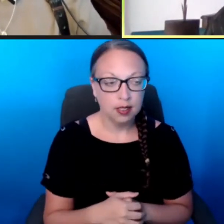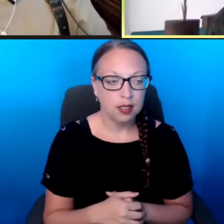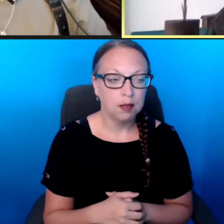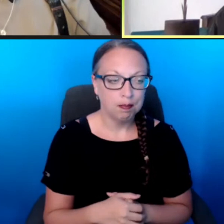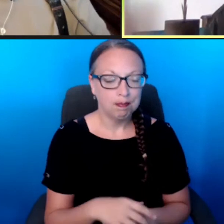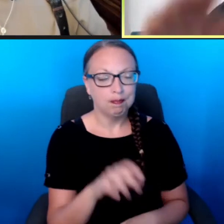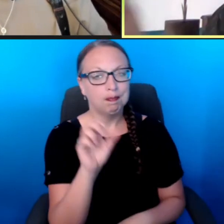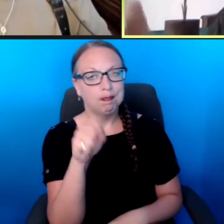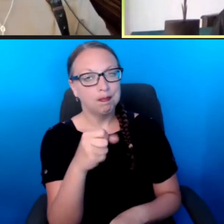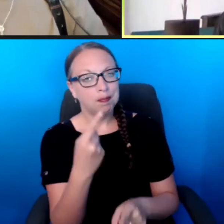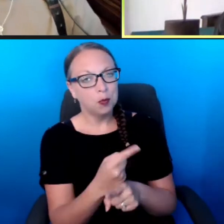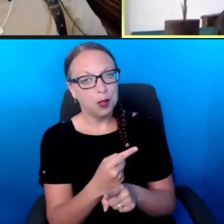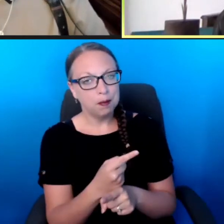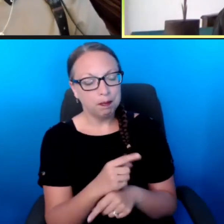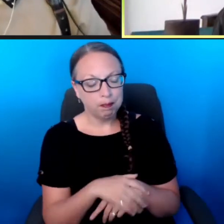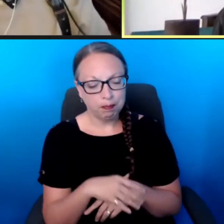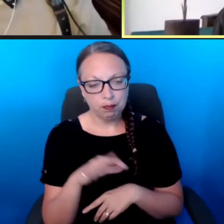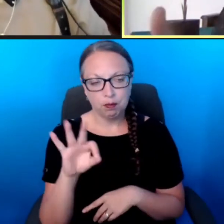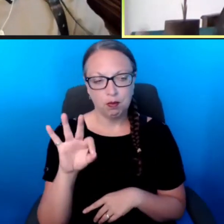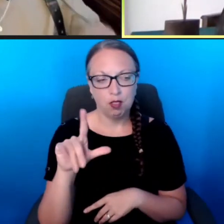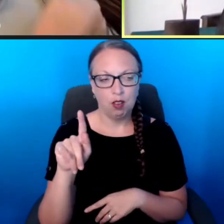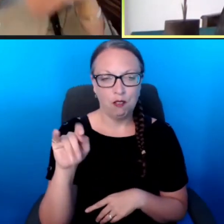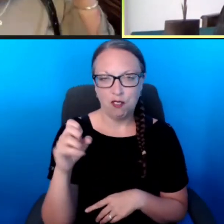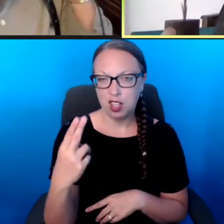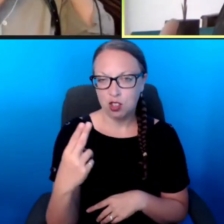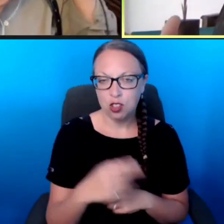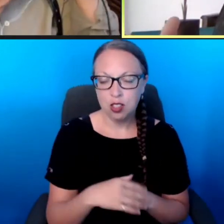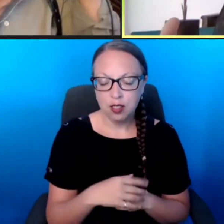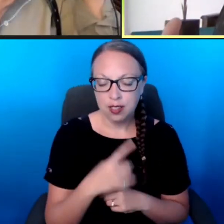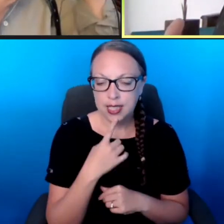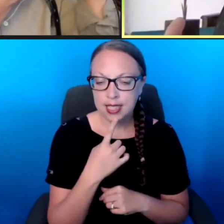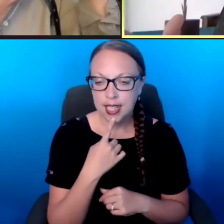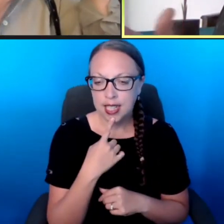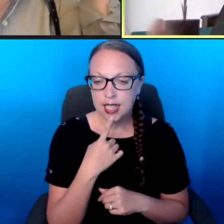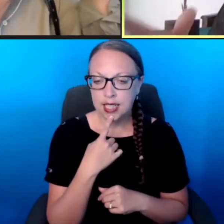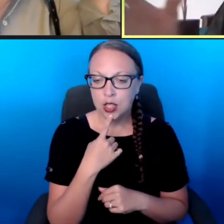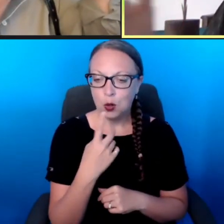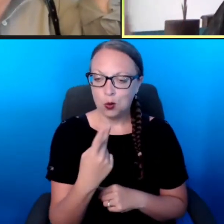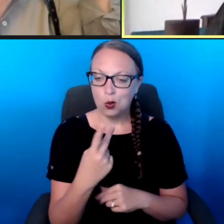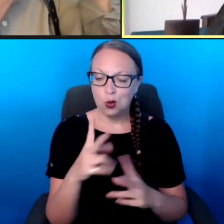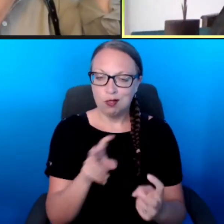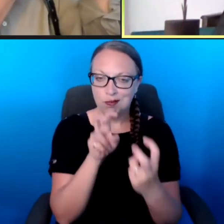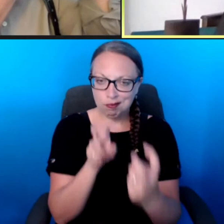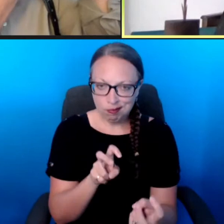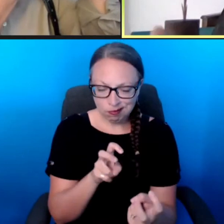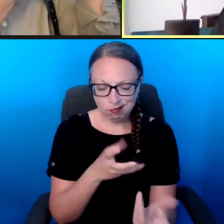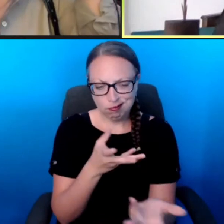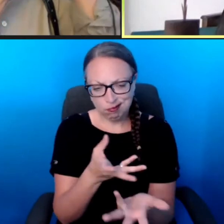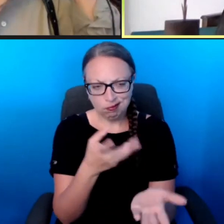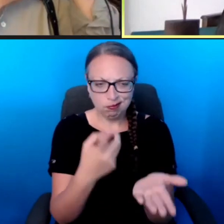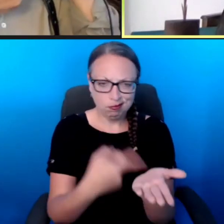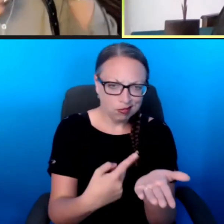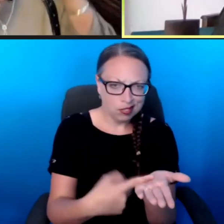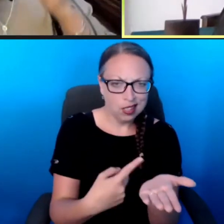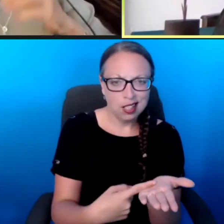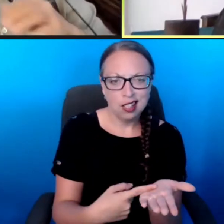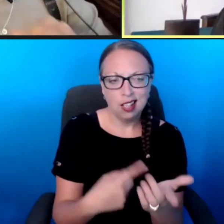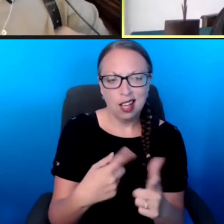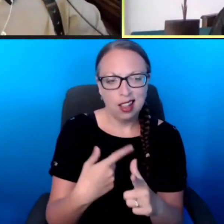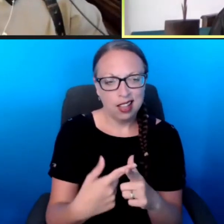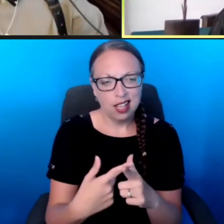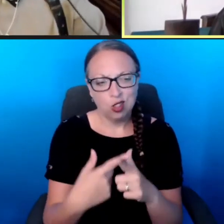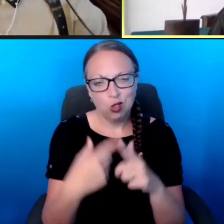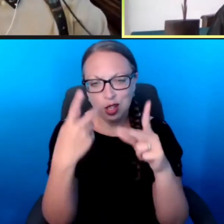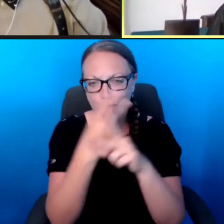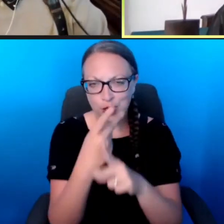Correct. And that's, when you sit down after you're married and all of a sudden you're up and so Carol got